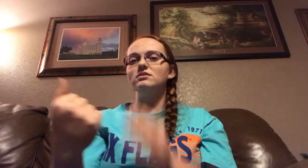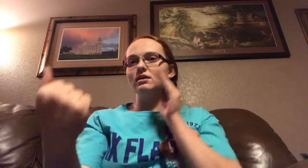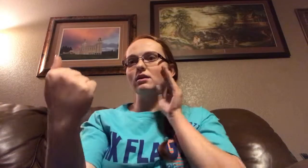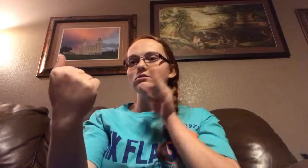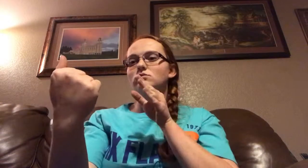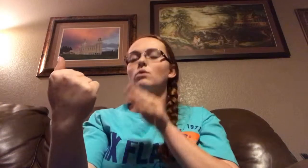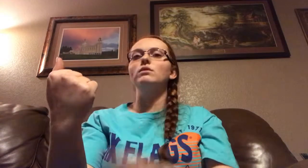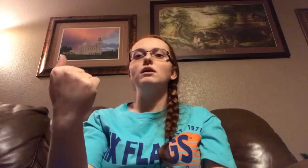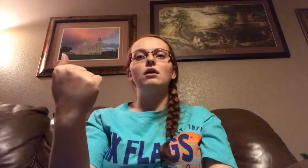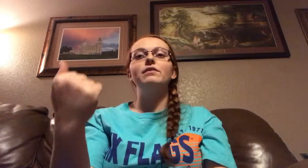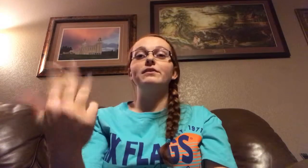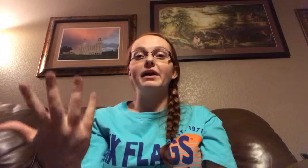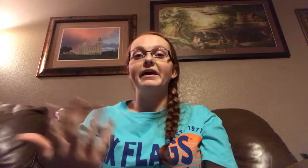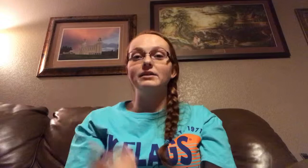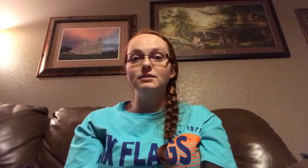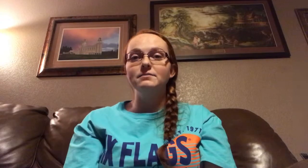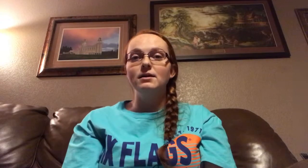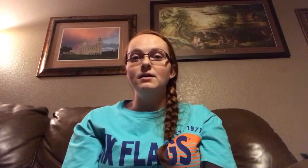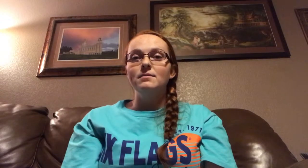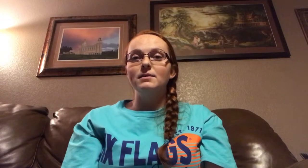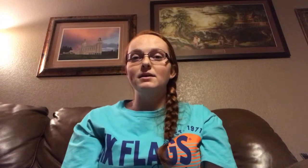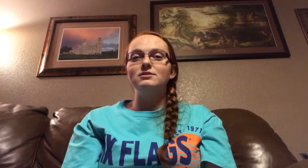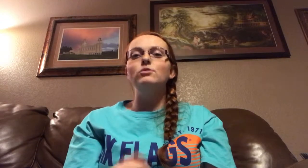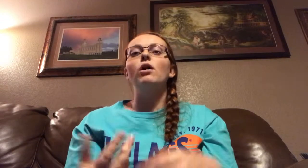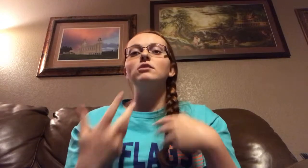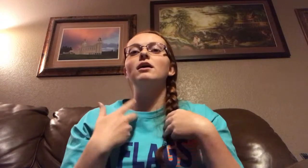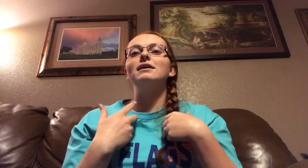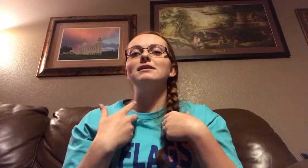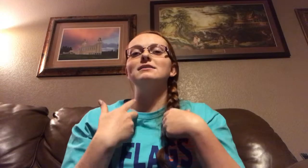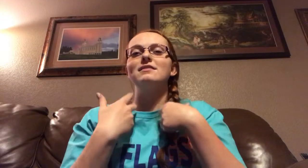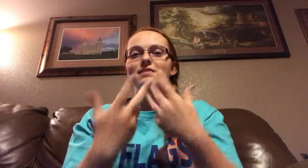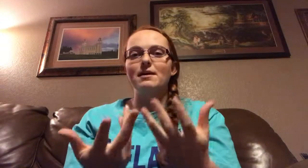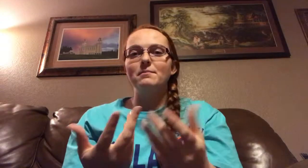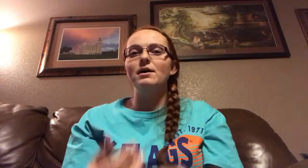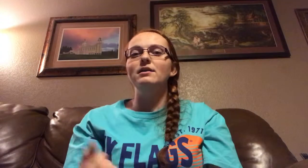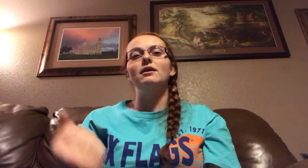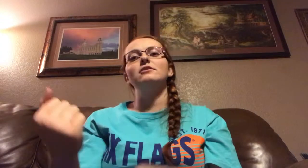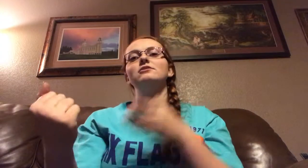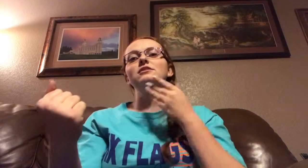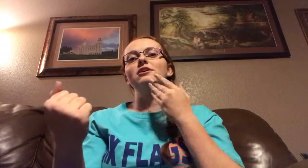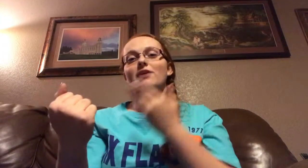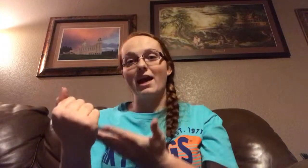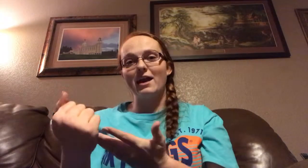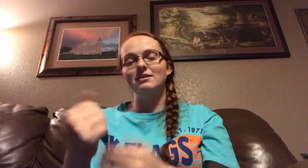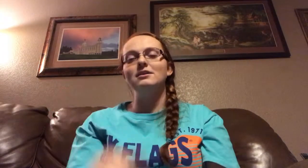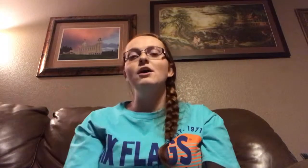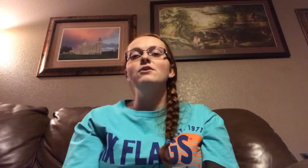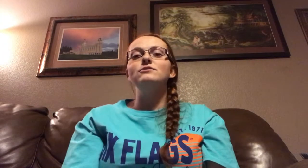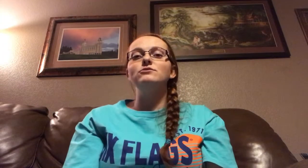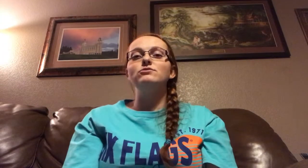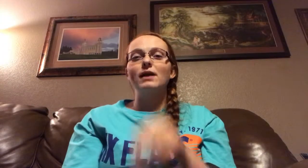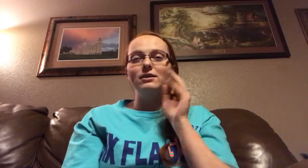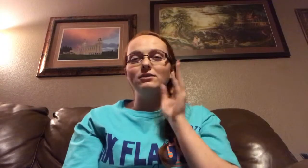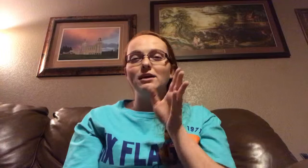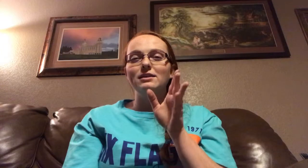like solely on their hand, because you are talking to them, not to their hand. So try to look at